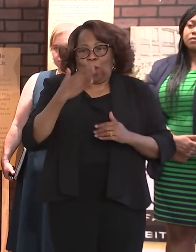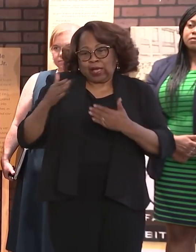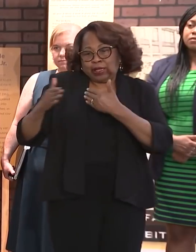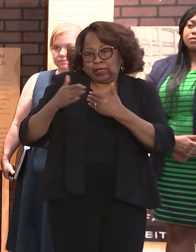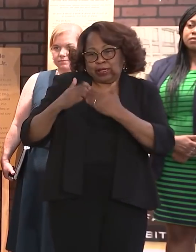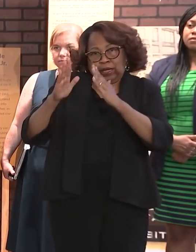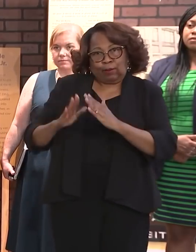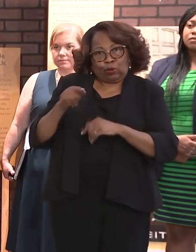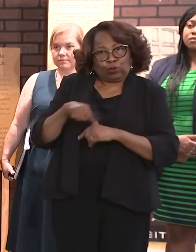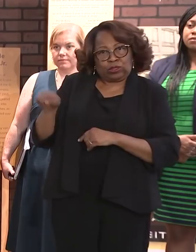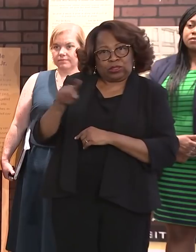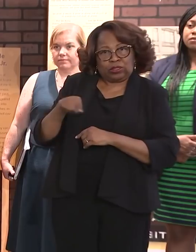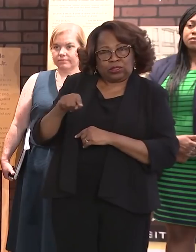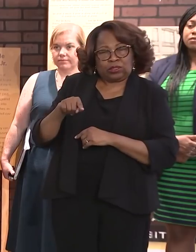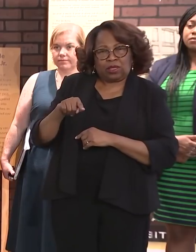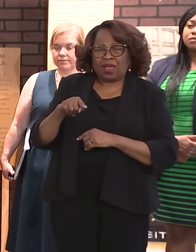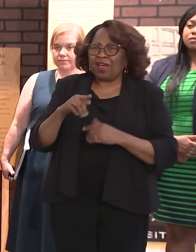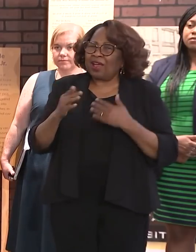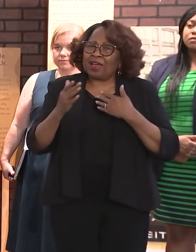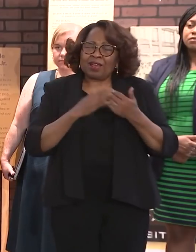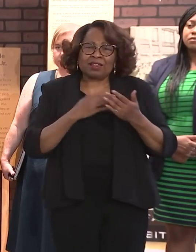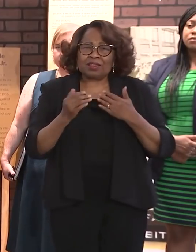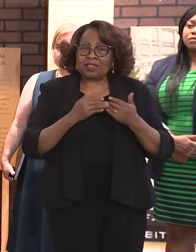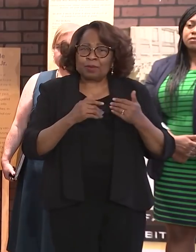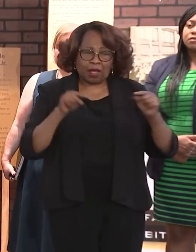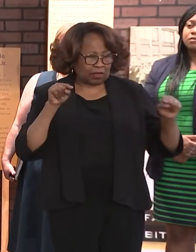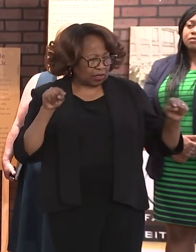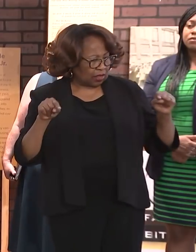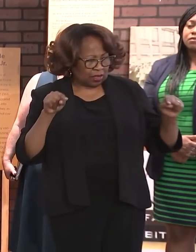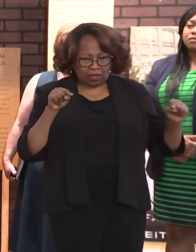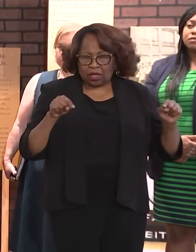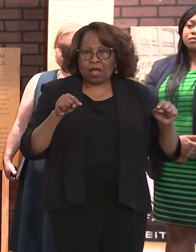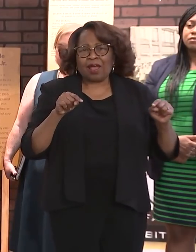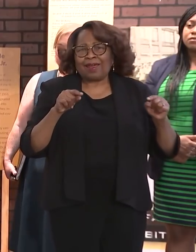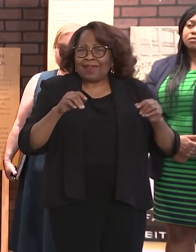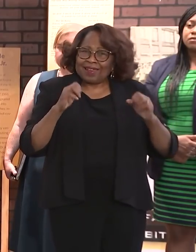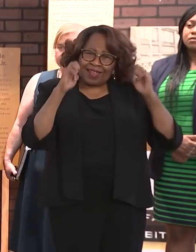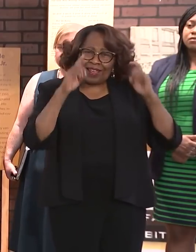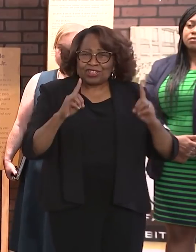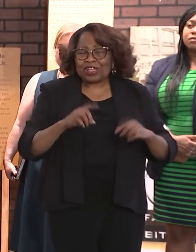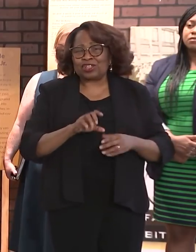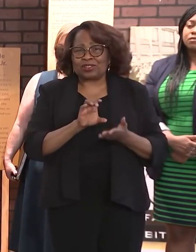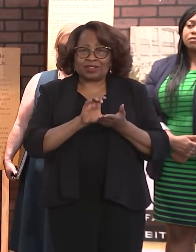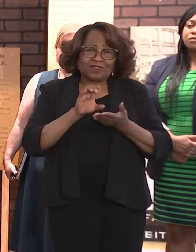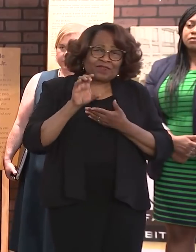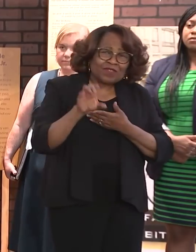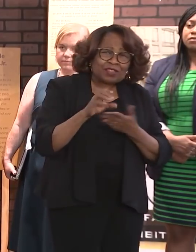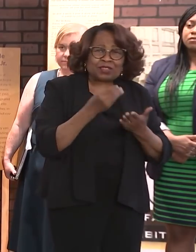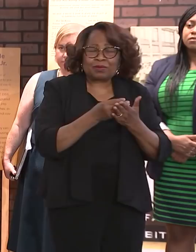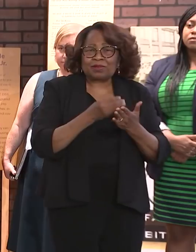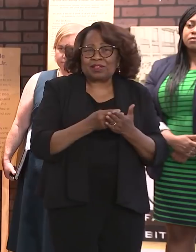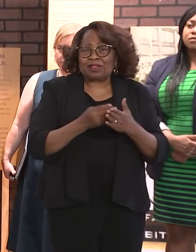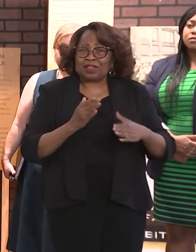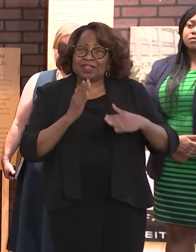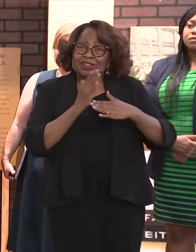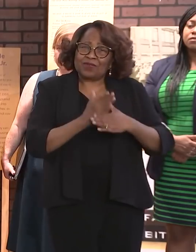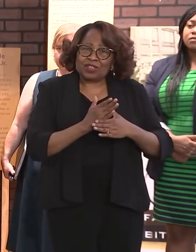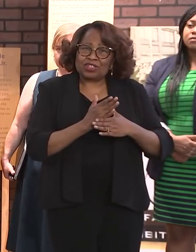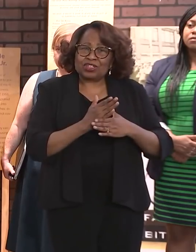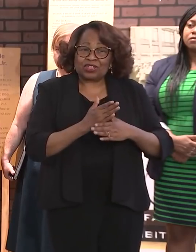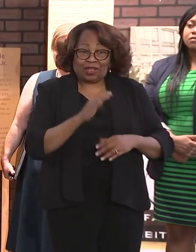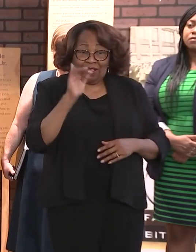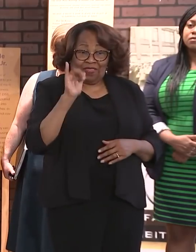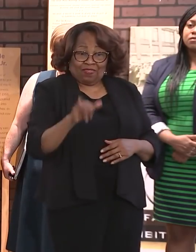neighbors. And despite a substantial amount of education, investments, interventions,